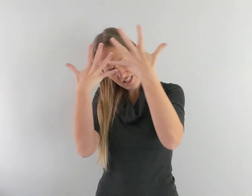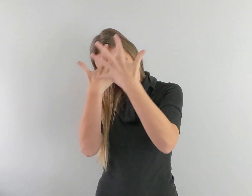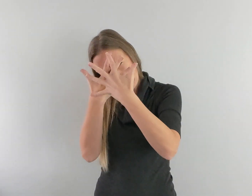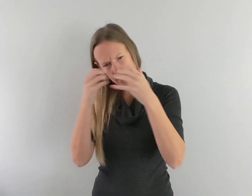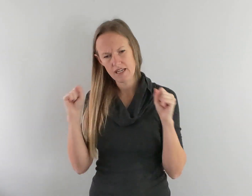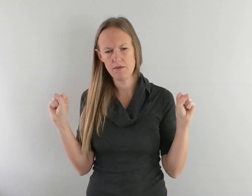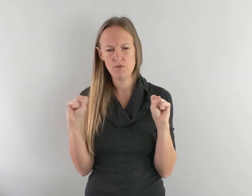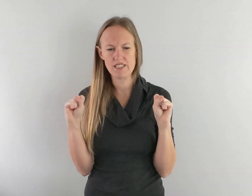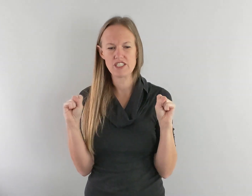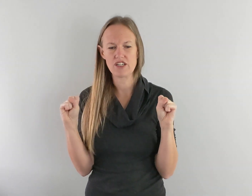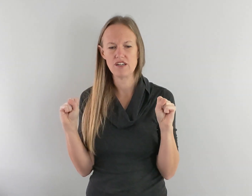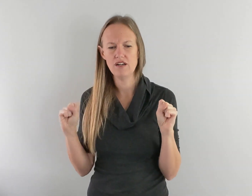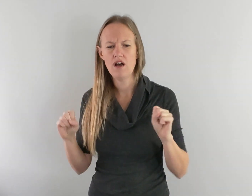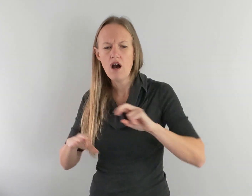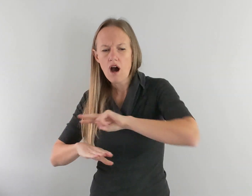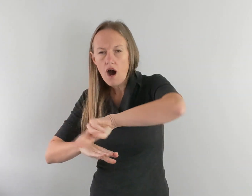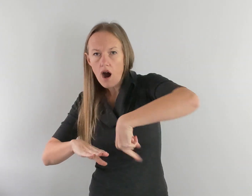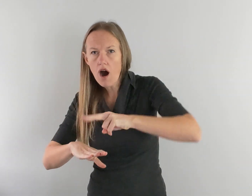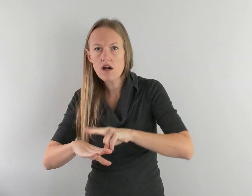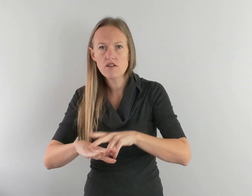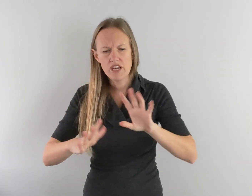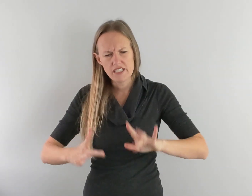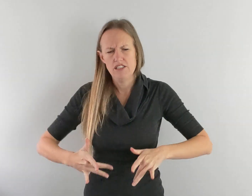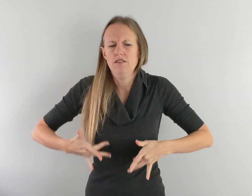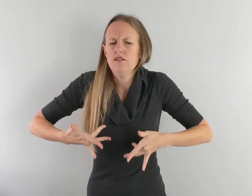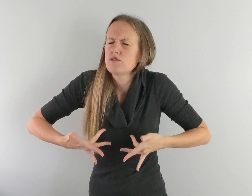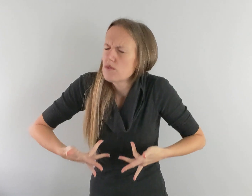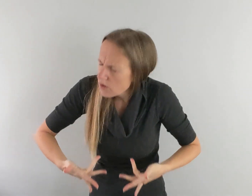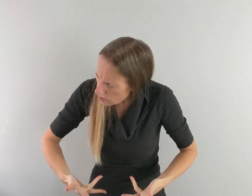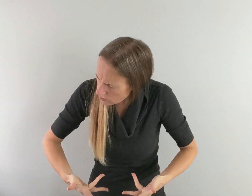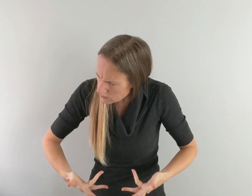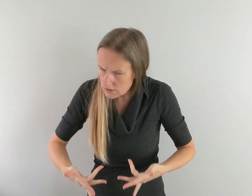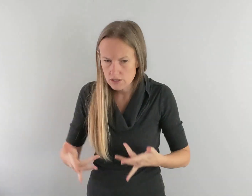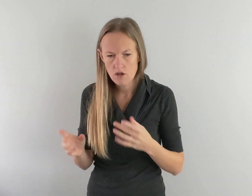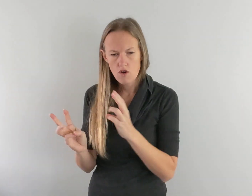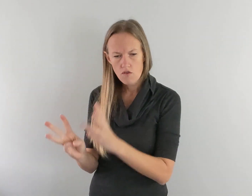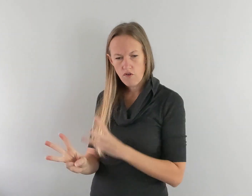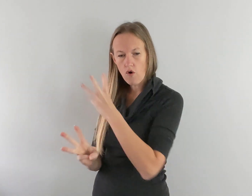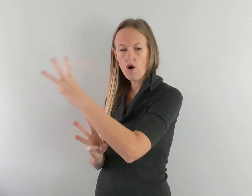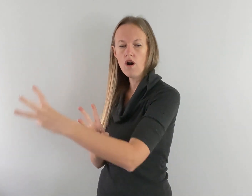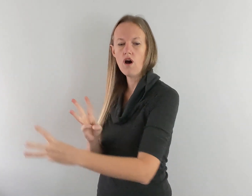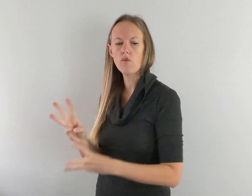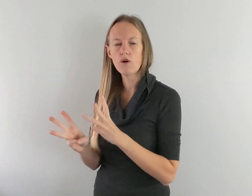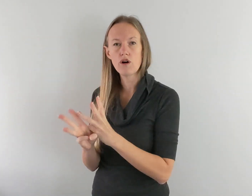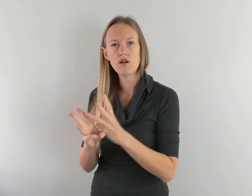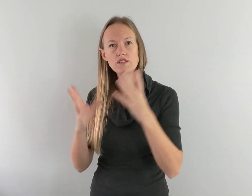the bleak midwinter, all creation groans for a world